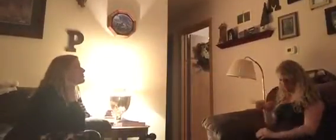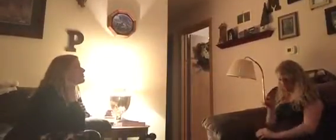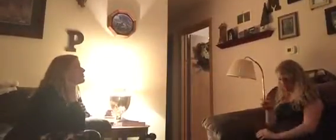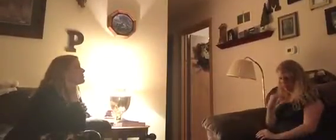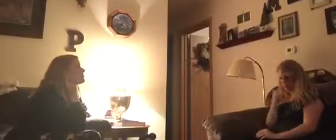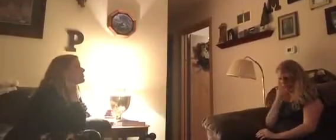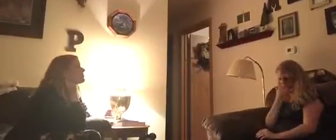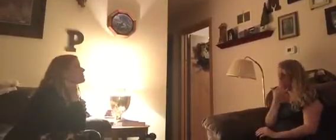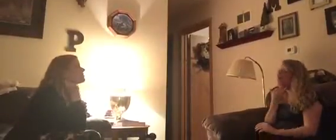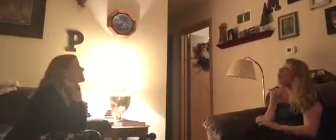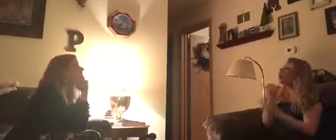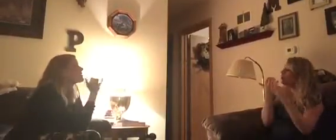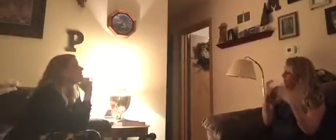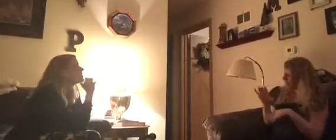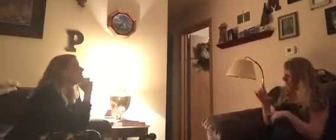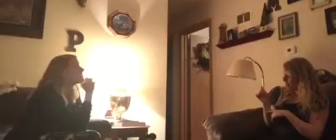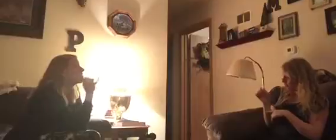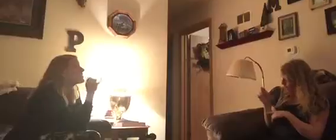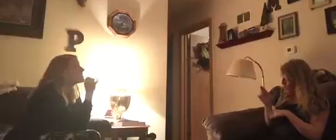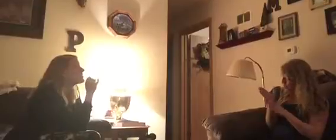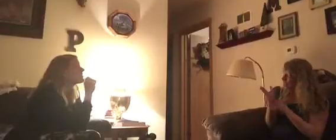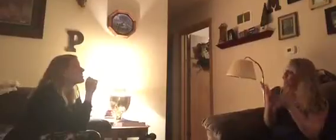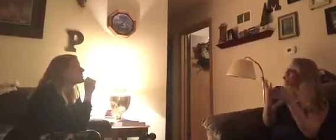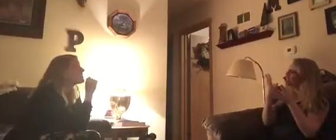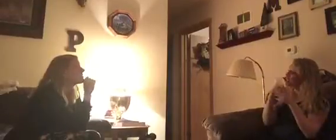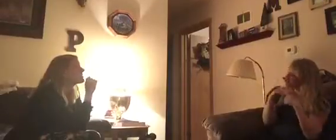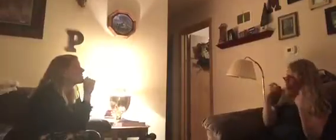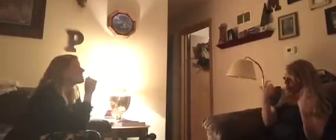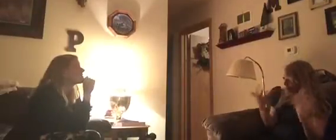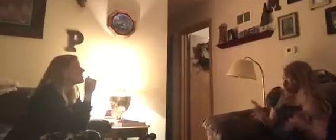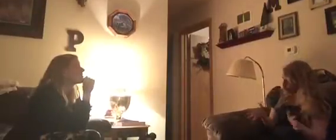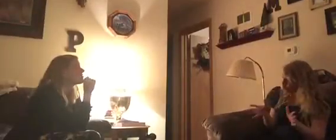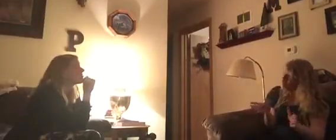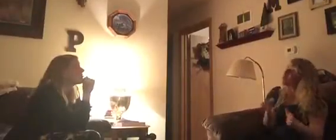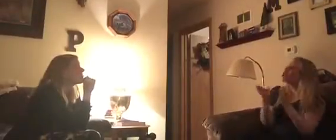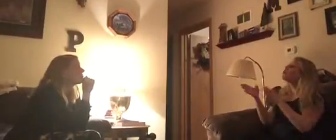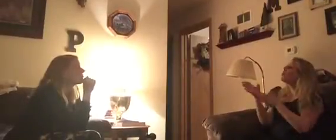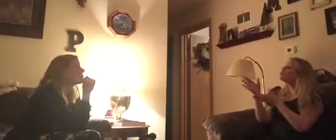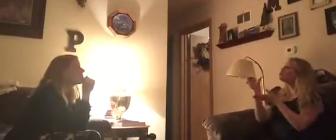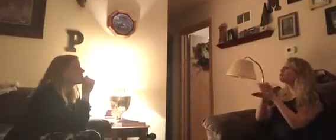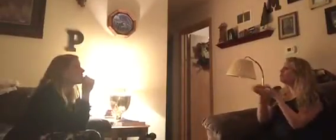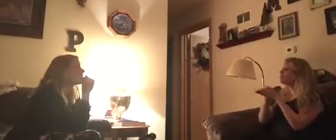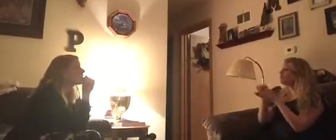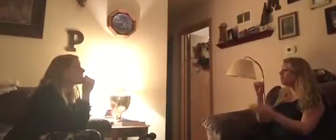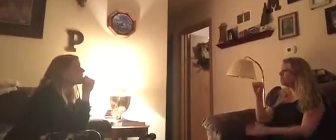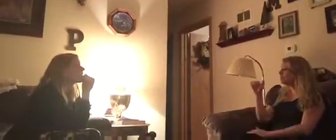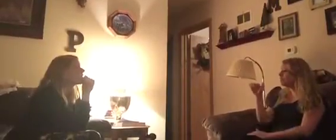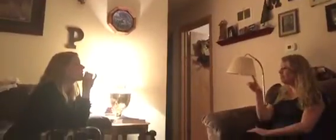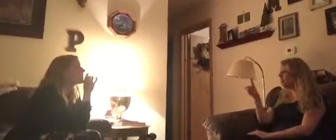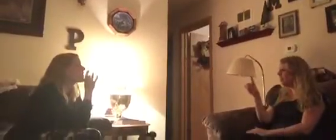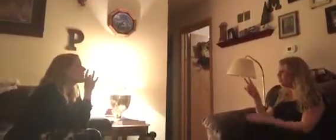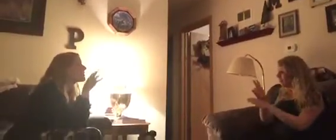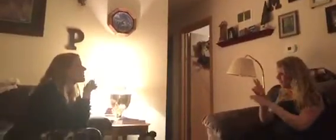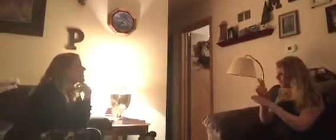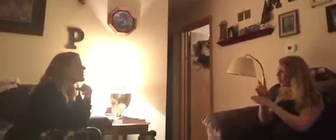And then when you're done with the clear coat and that dries, you actually have to sand it, believe it or not. You have to use a